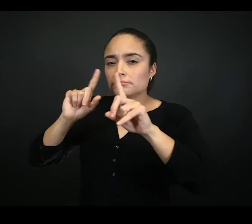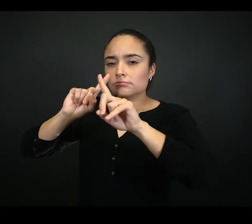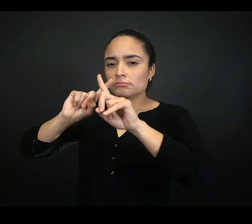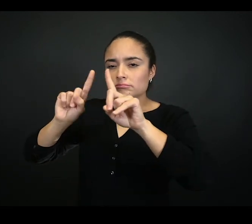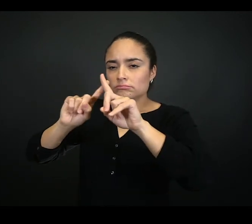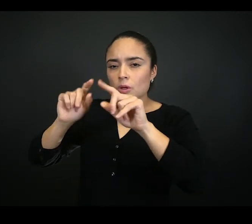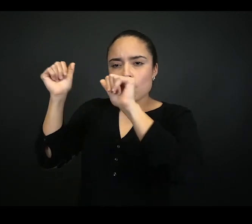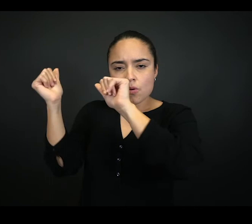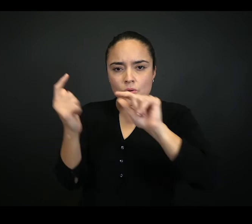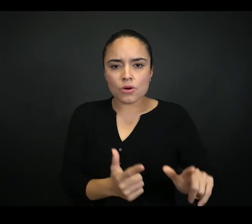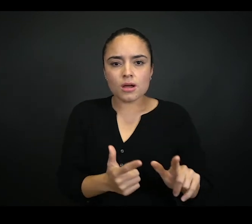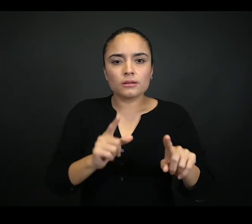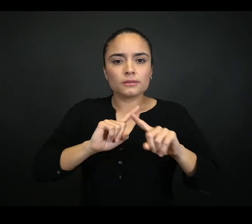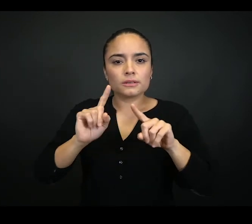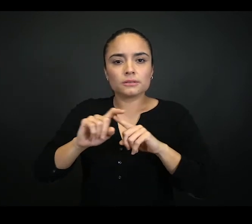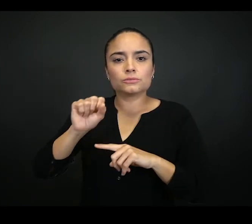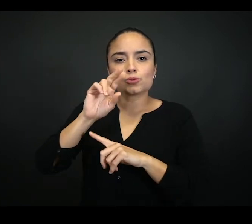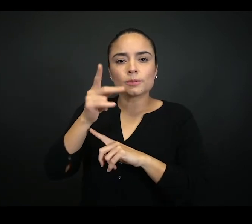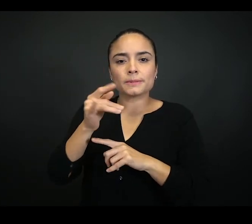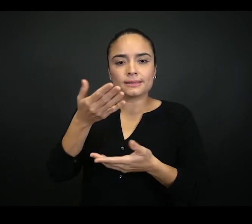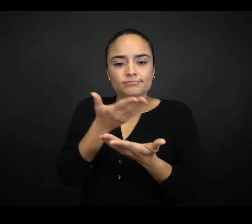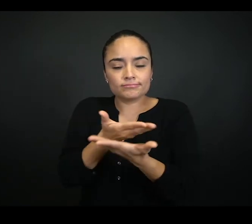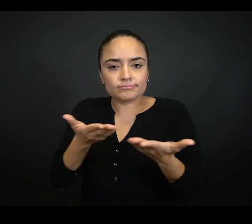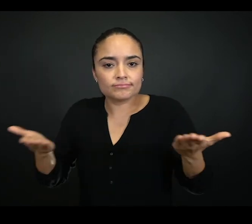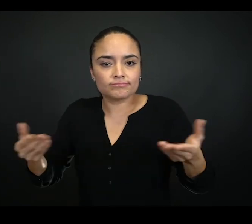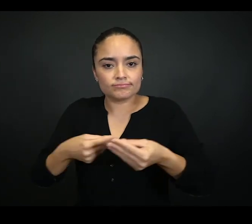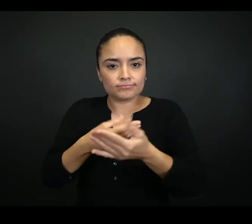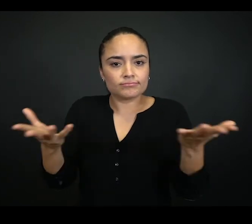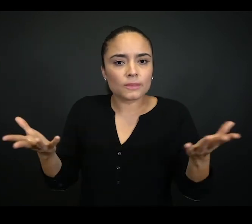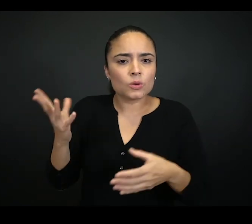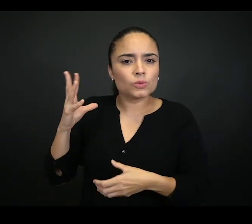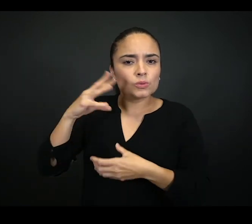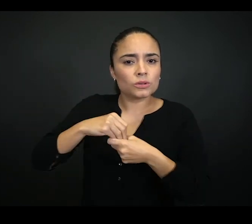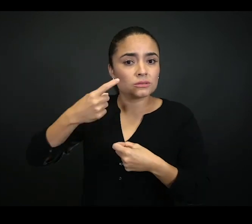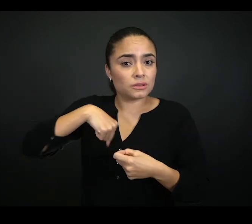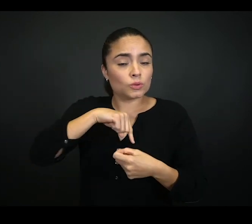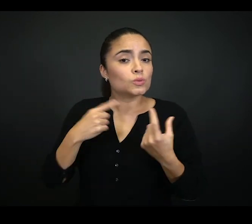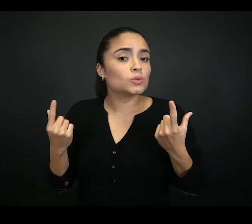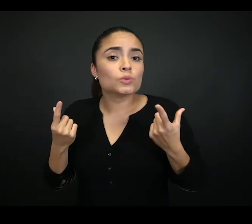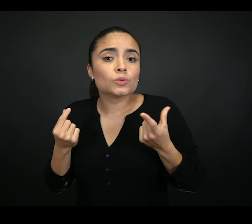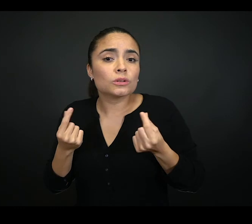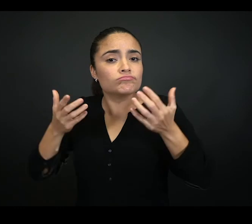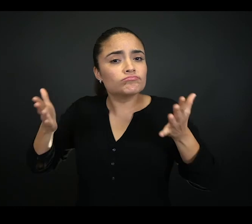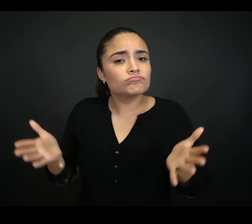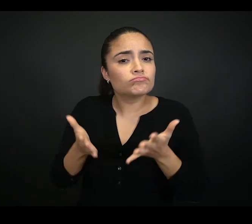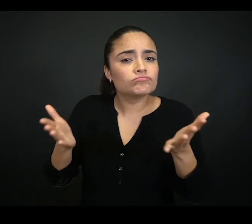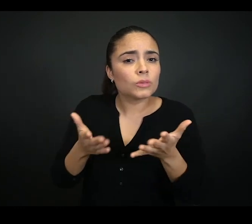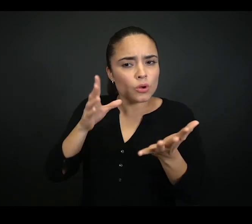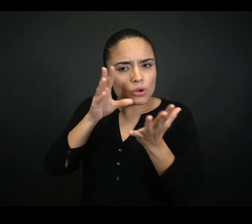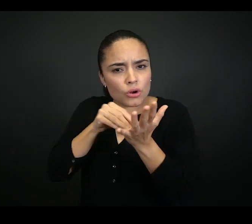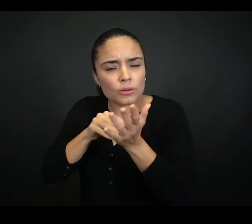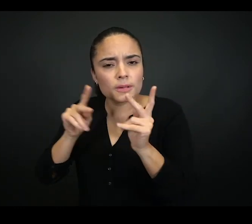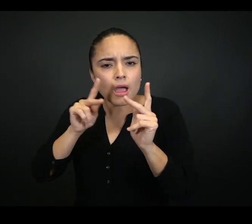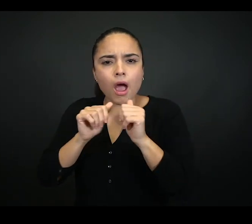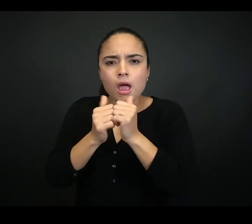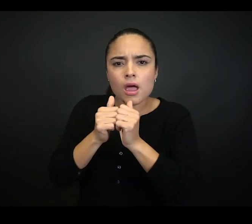injection, and really encouraged to learn about the supplies and how to use them. We have a variety of